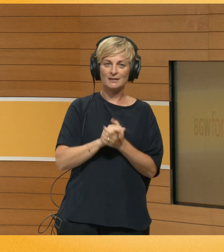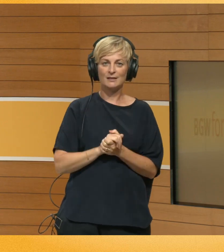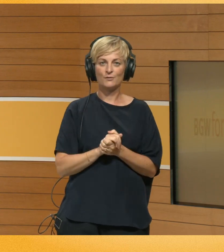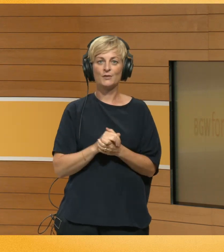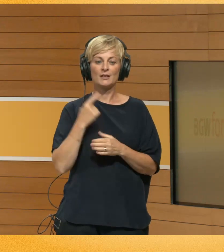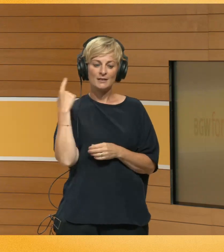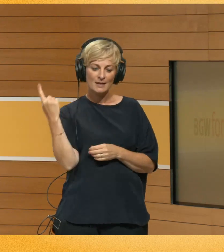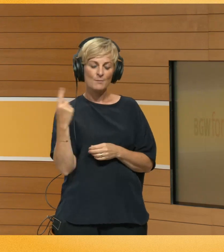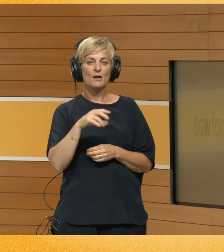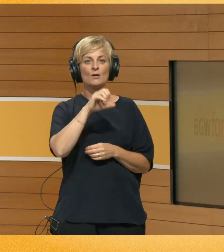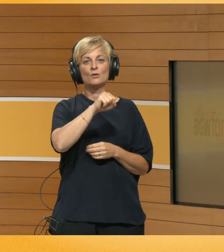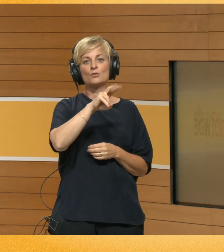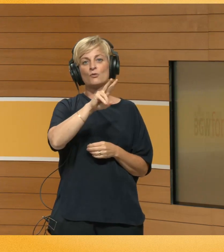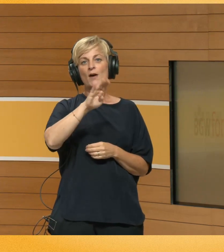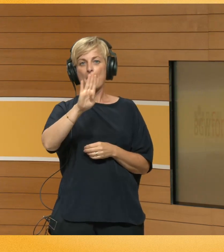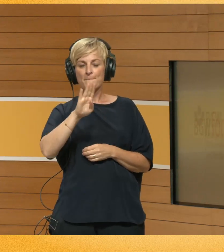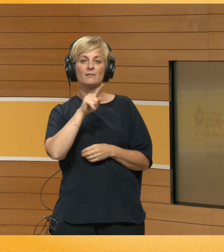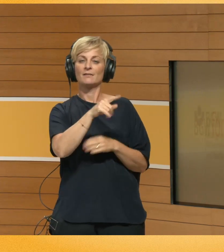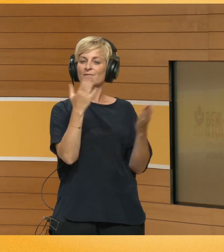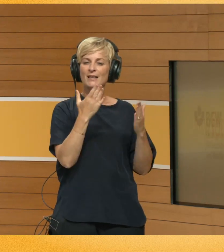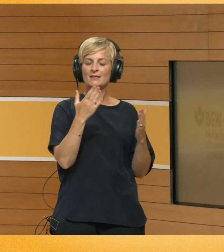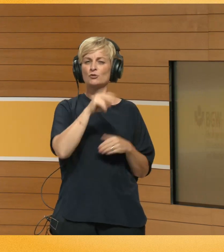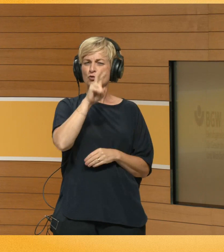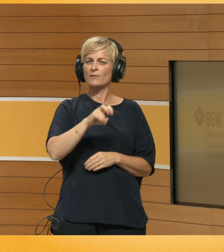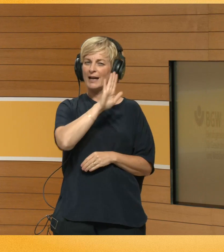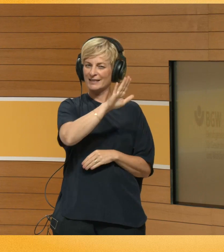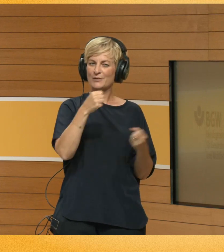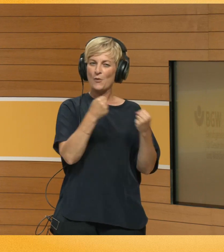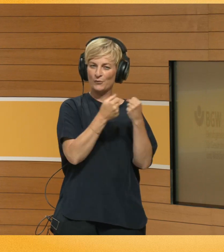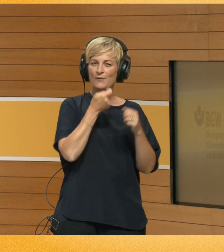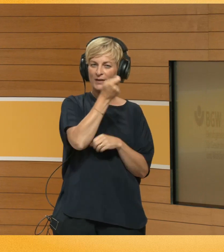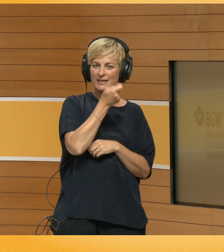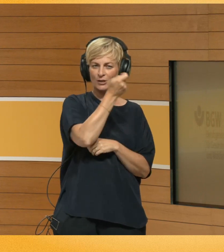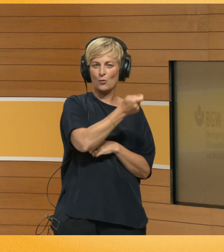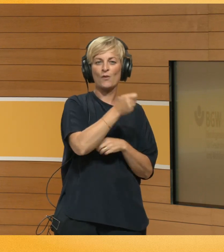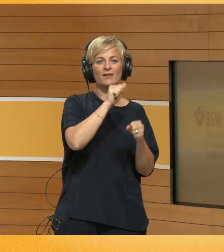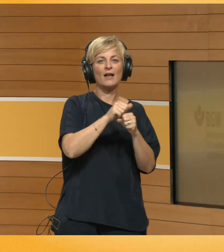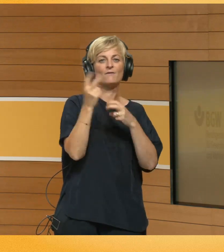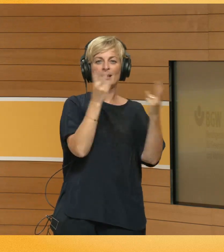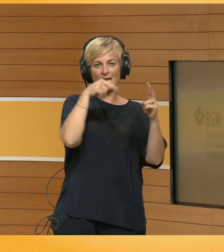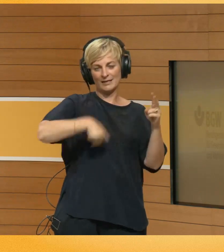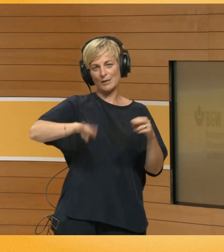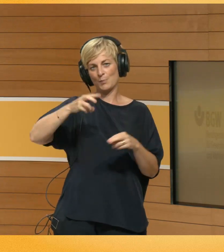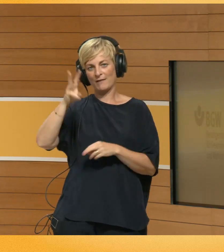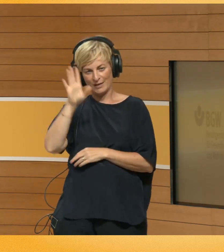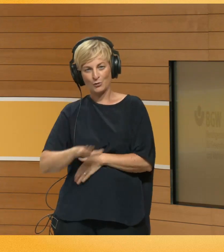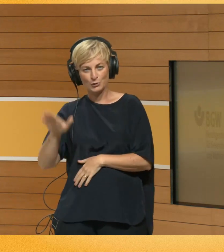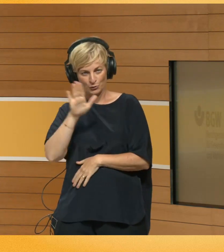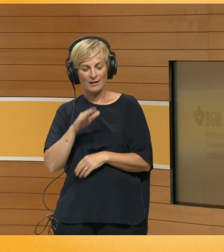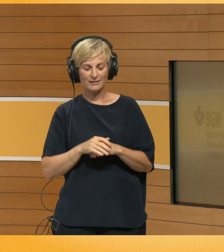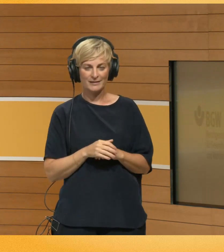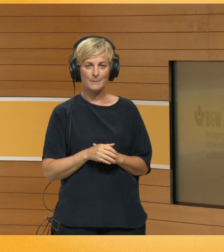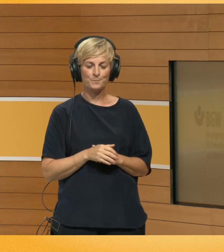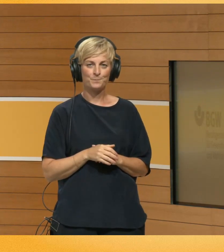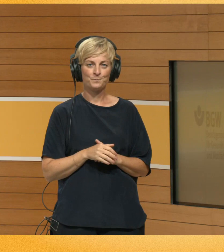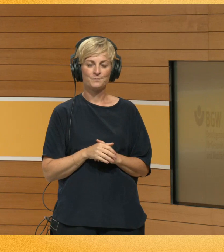Insurance Institution, so kind of the equivalent to the BGW. And they are actually also a member of our ESA